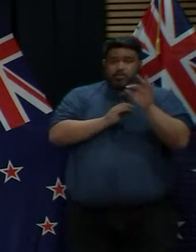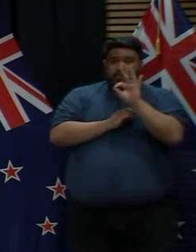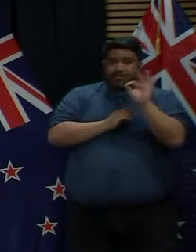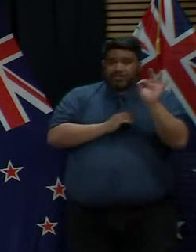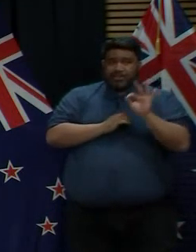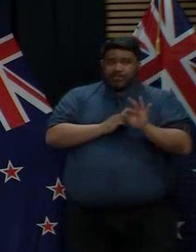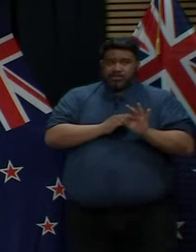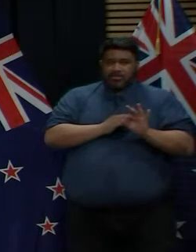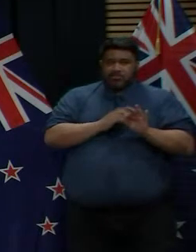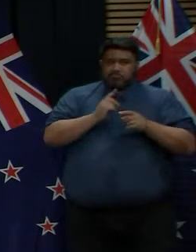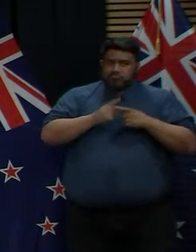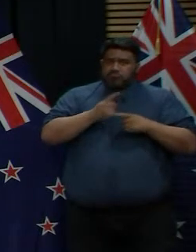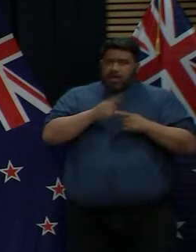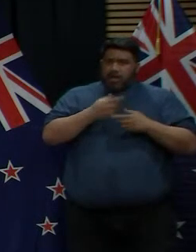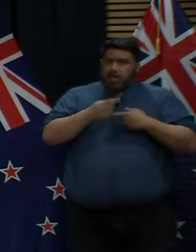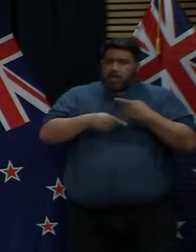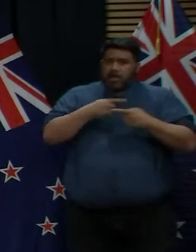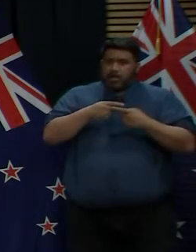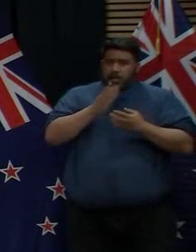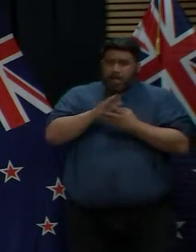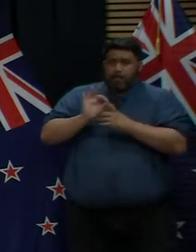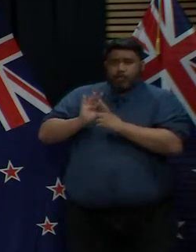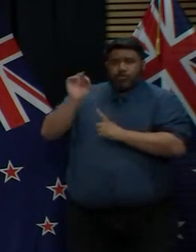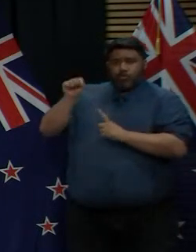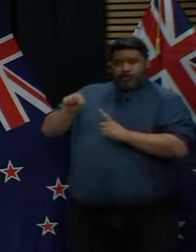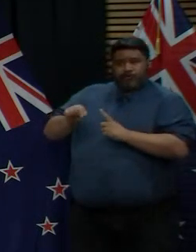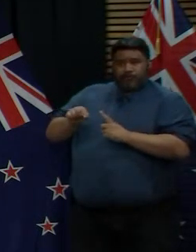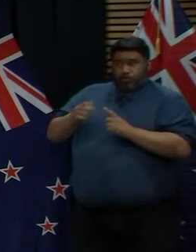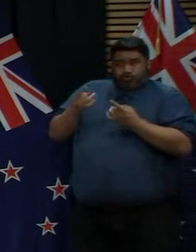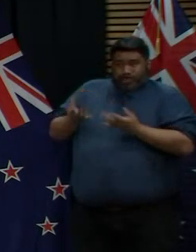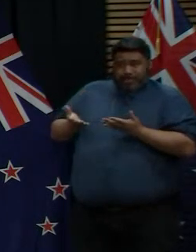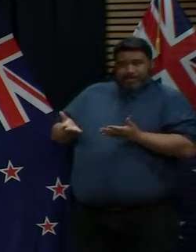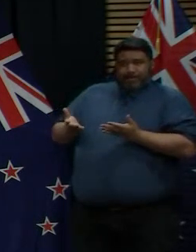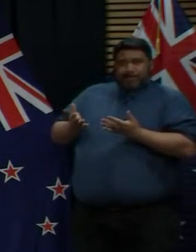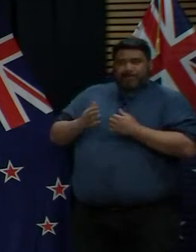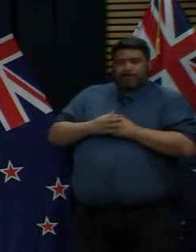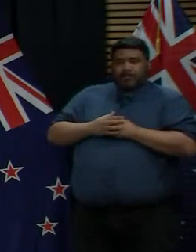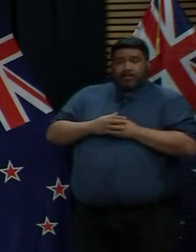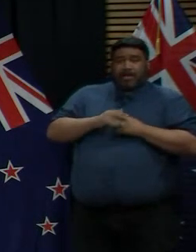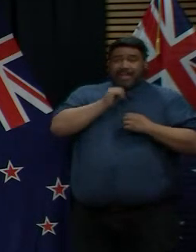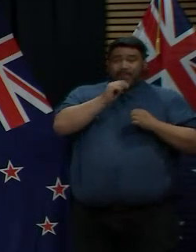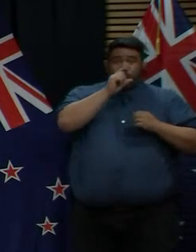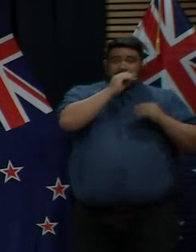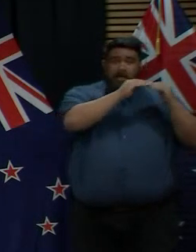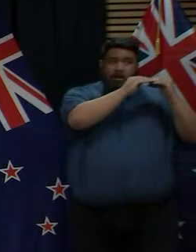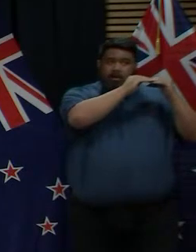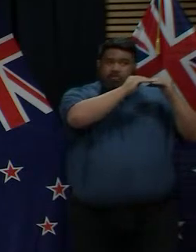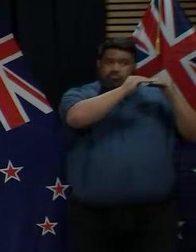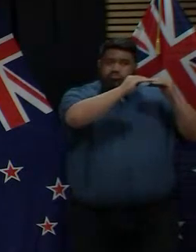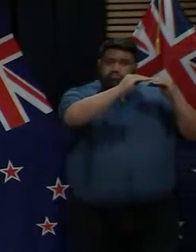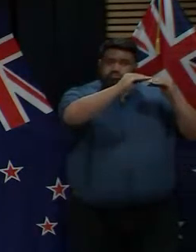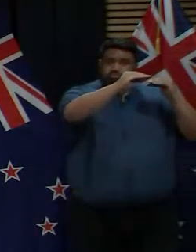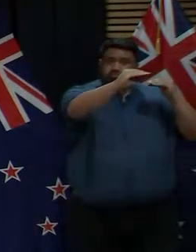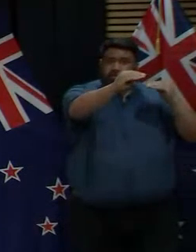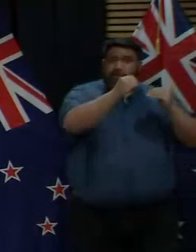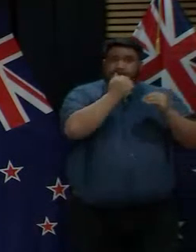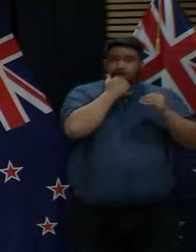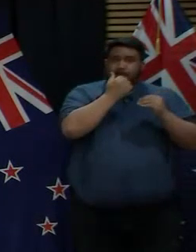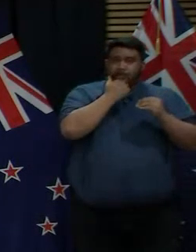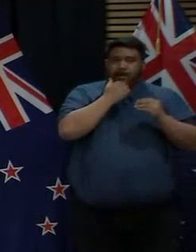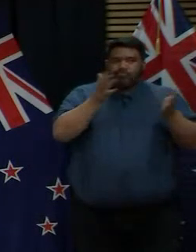this outbreak, and we could also see that it starts to make a significant difference if we keep these rates up as we get